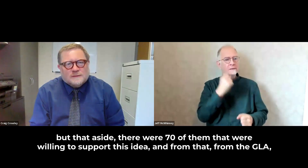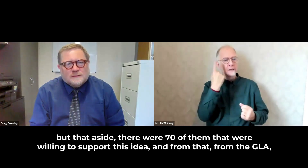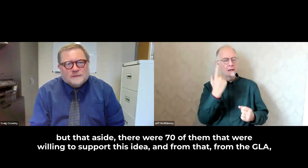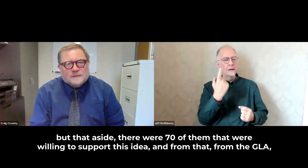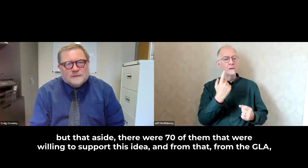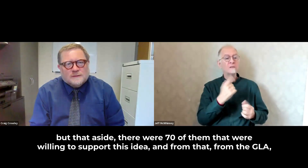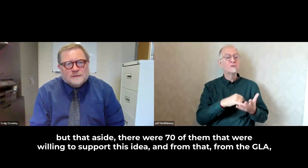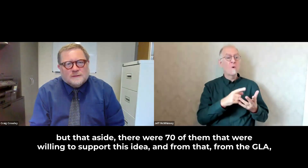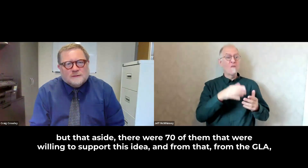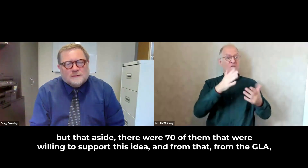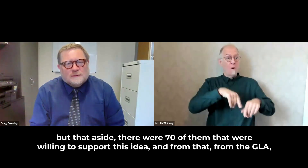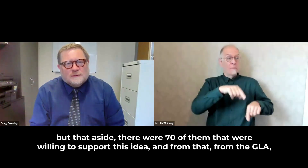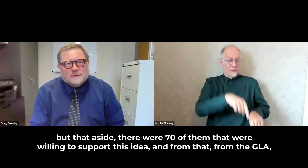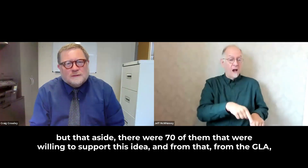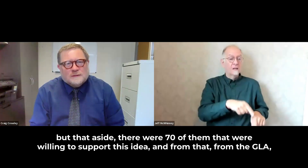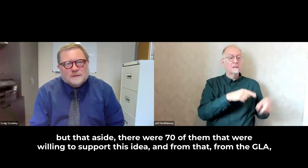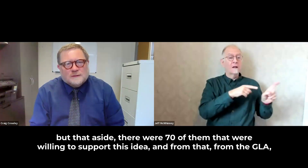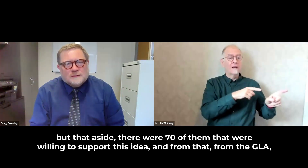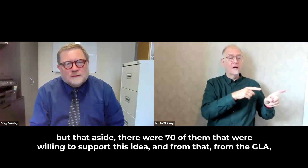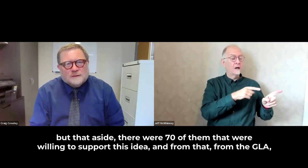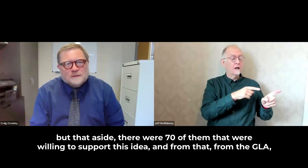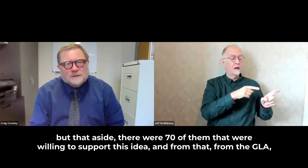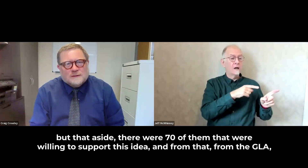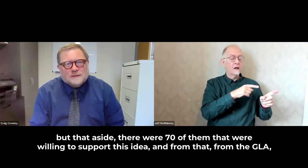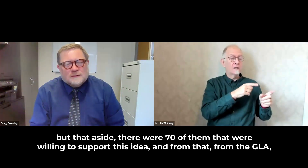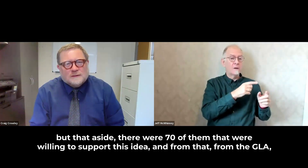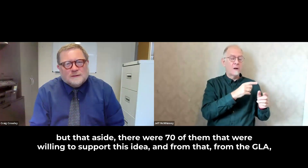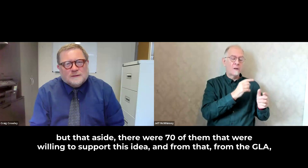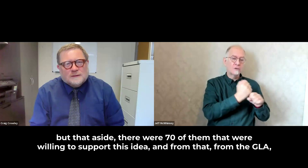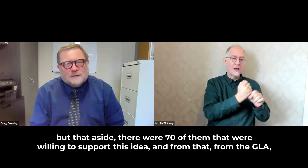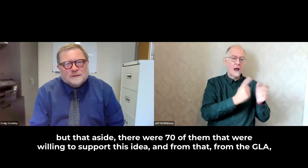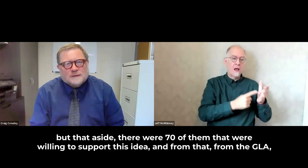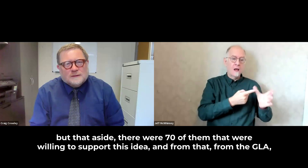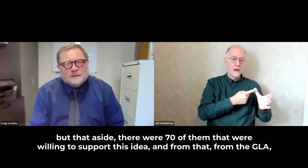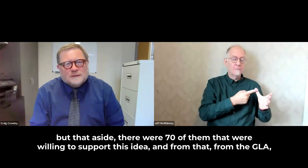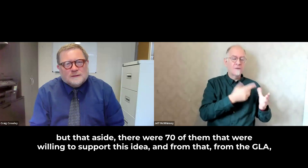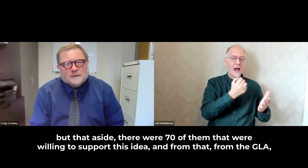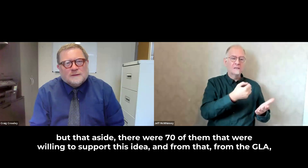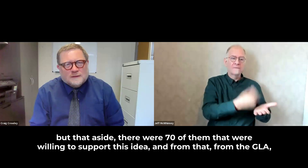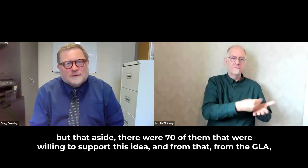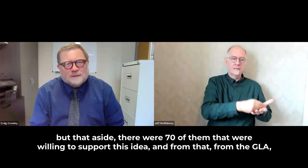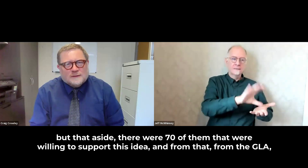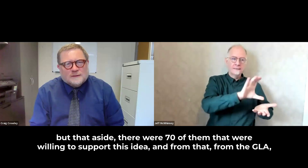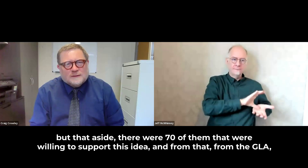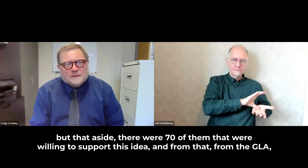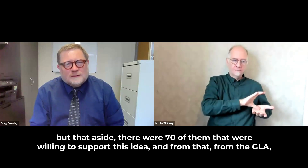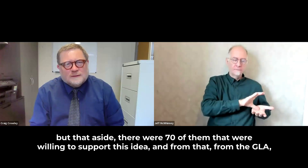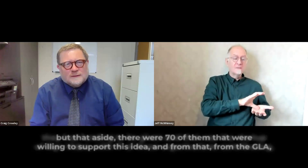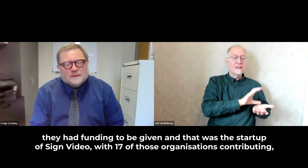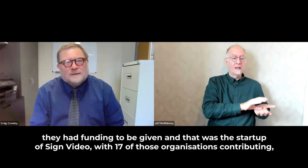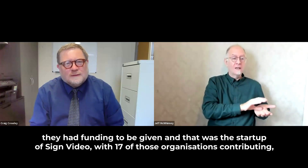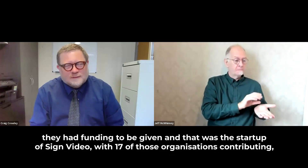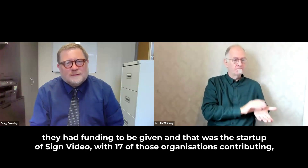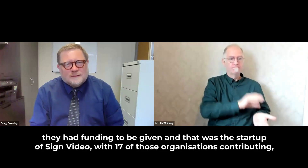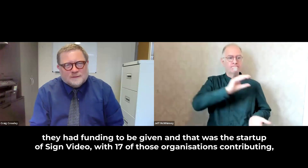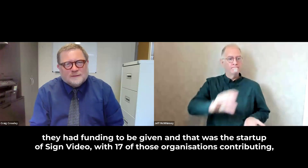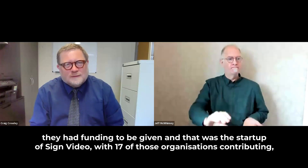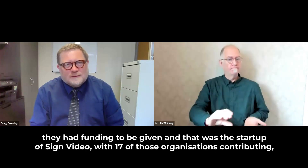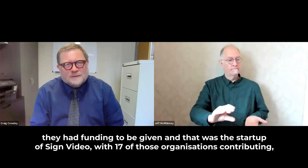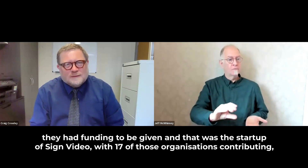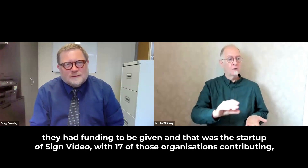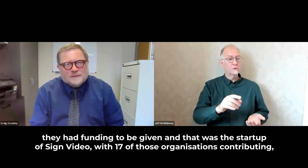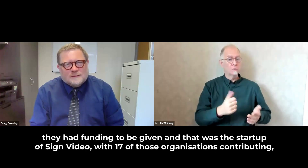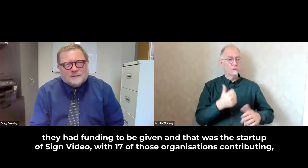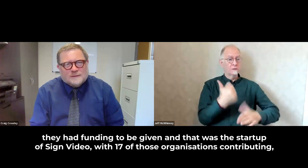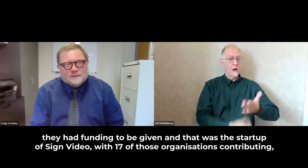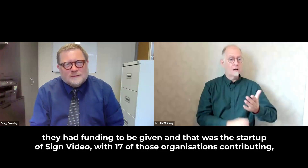17 of them that were willing to support this idea. And from that, from the GLA, they had funding